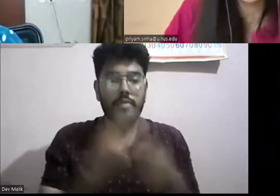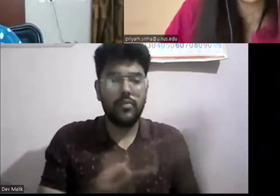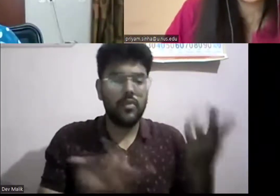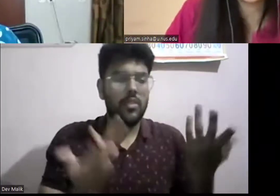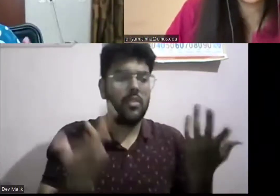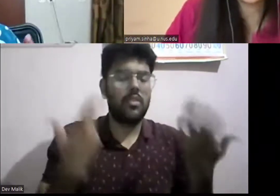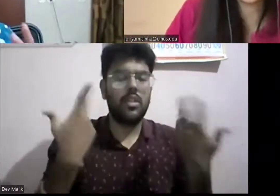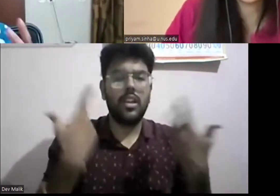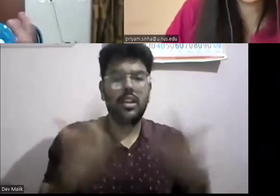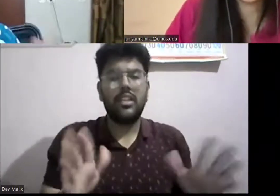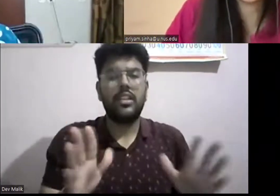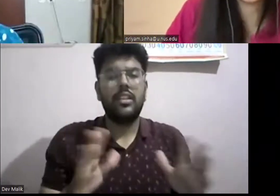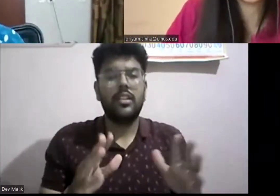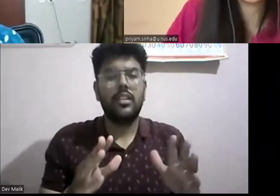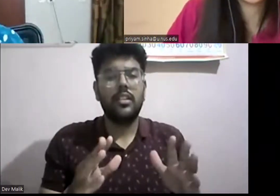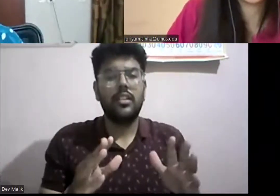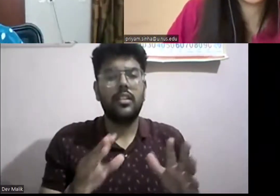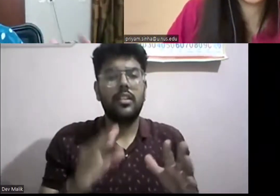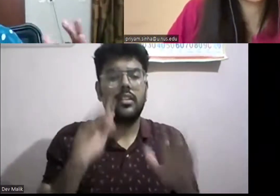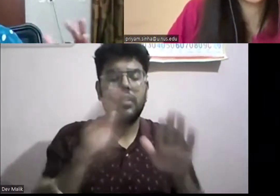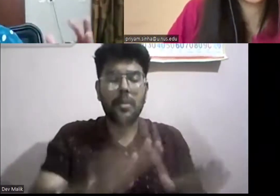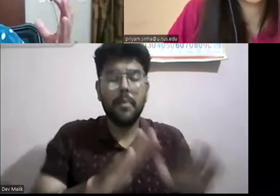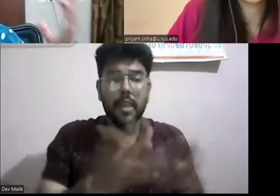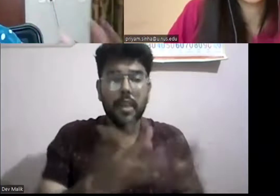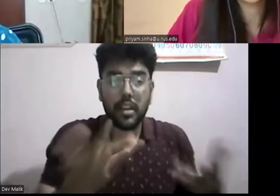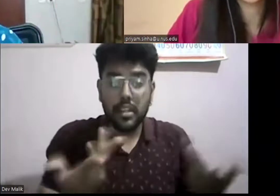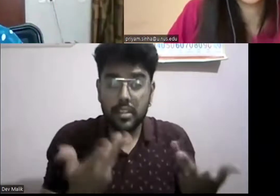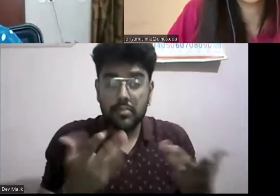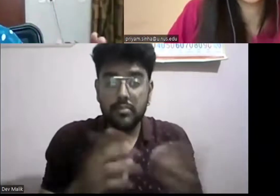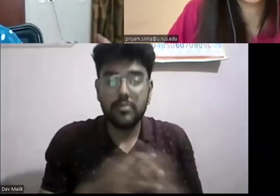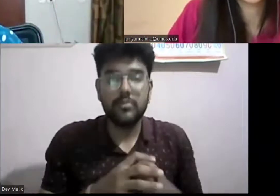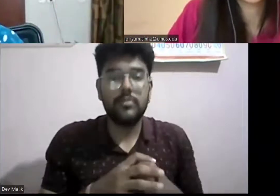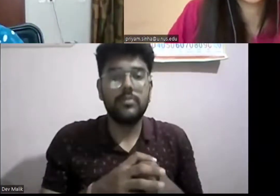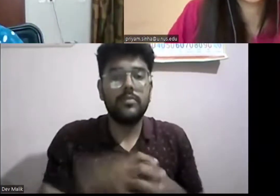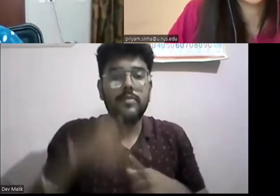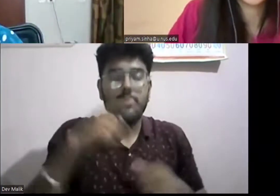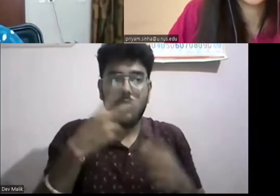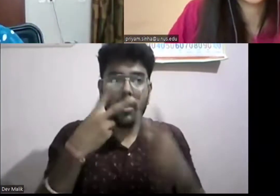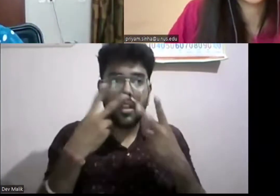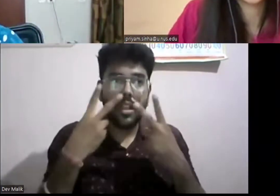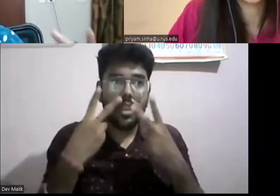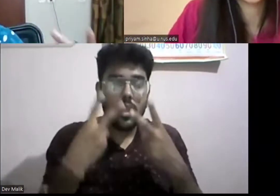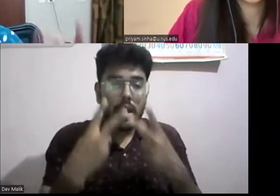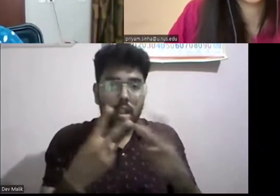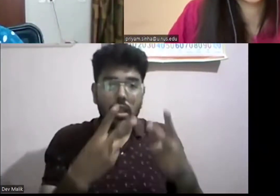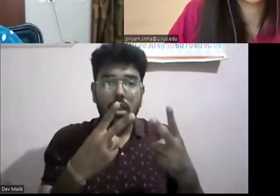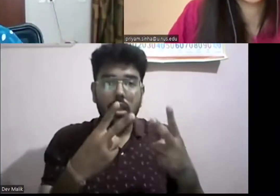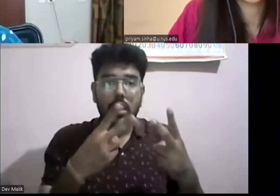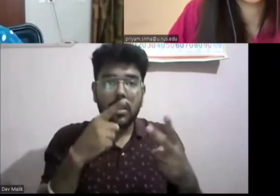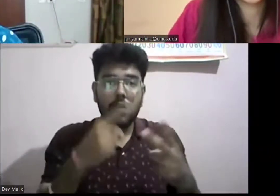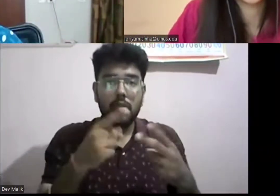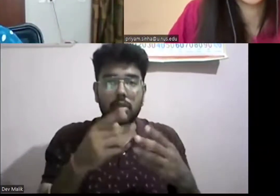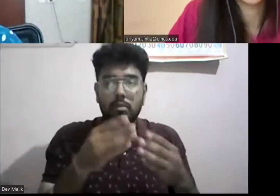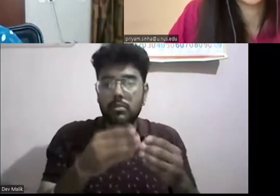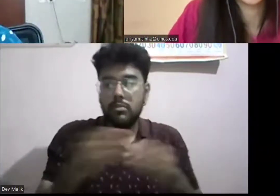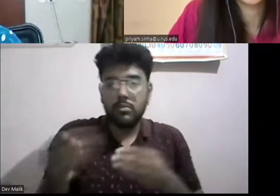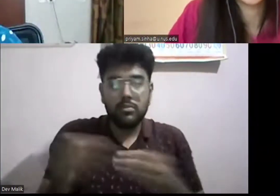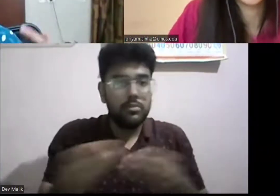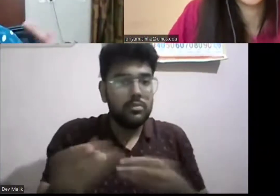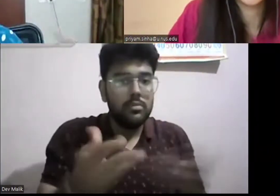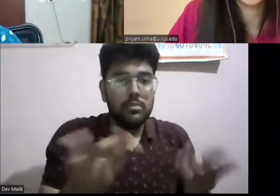destitution, of dependence, and you see these characters who are passing